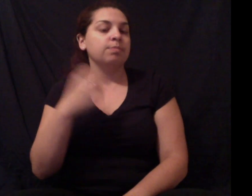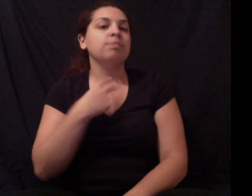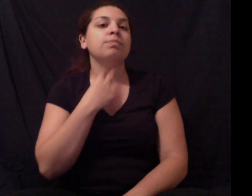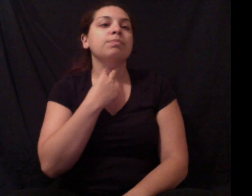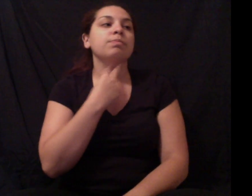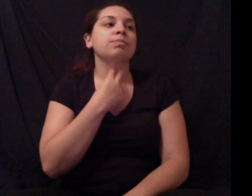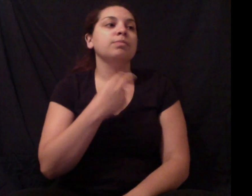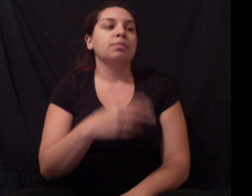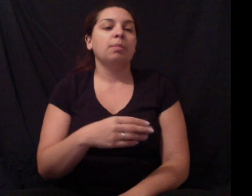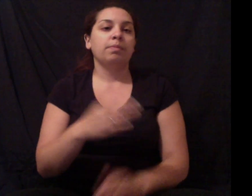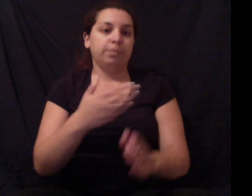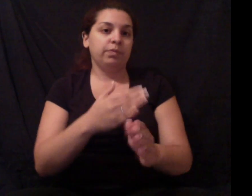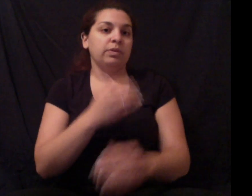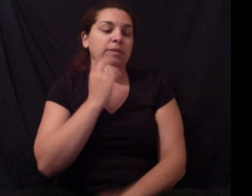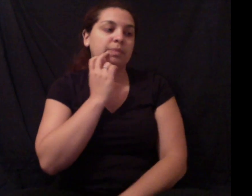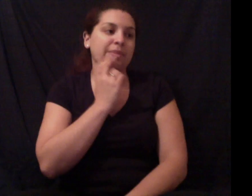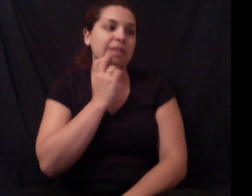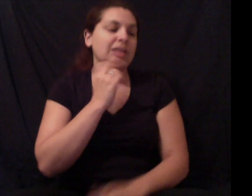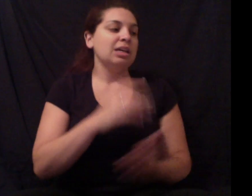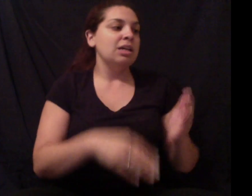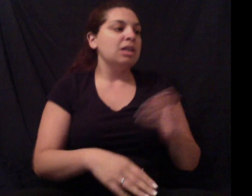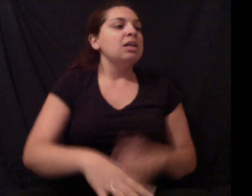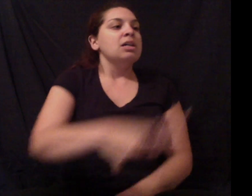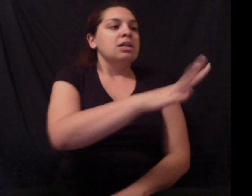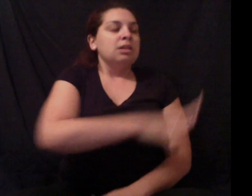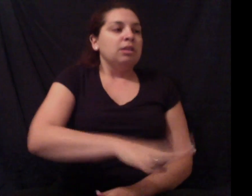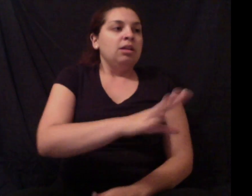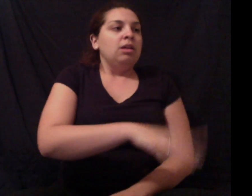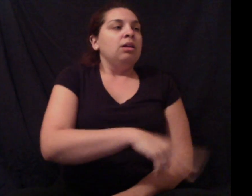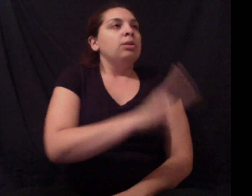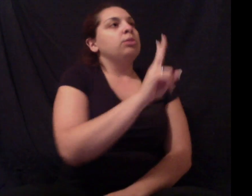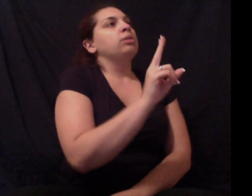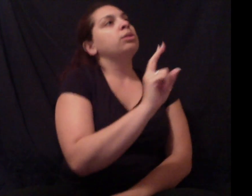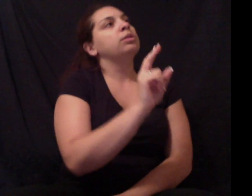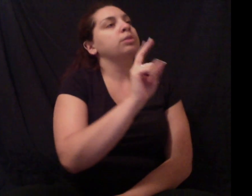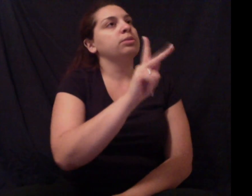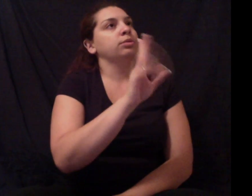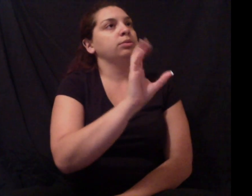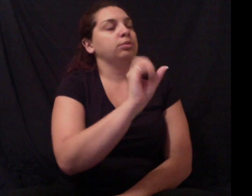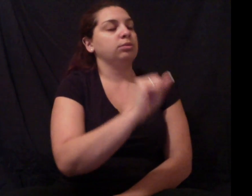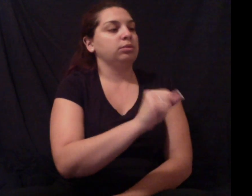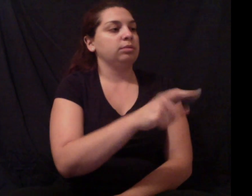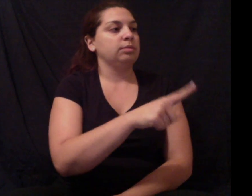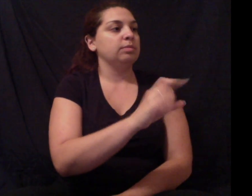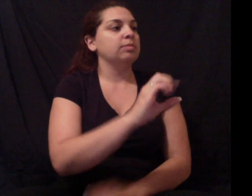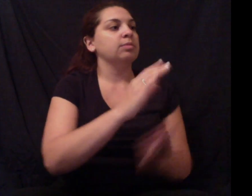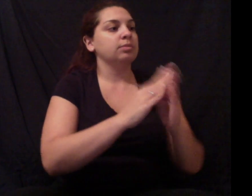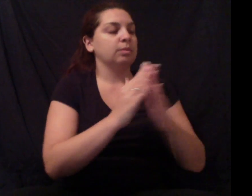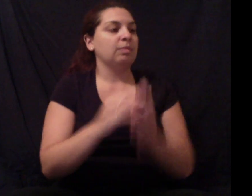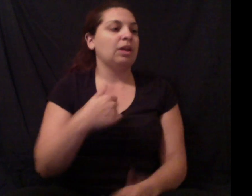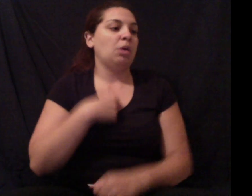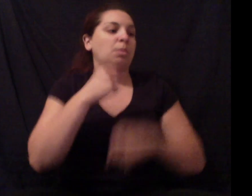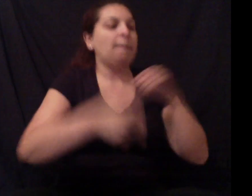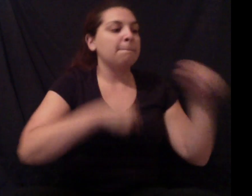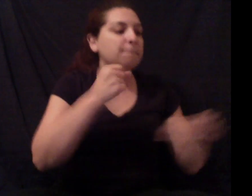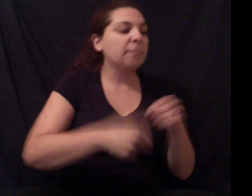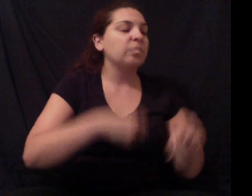I grew up in a suburb of Oklahoma City, just kind of normal suburban neighborhood. I rode my bike around the neighborhood,